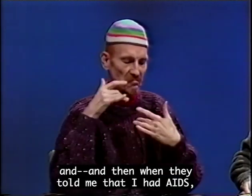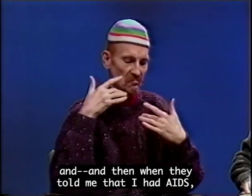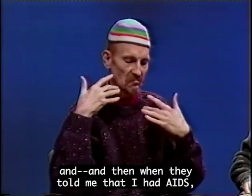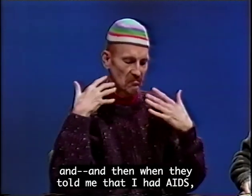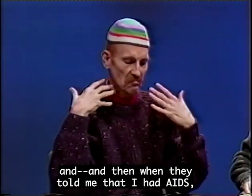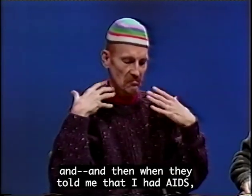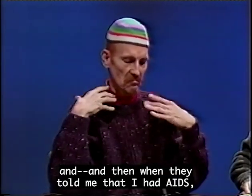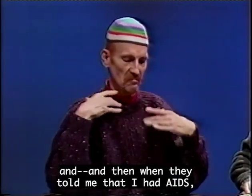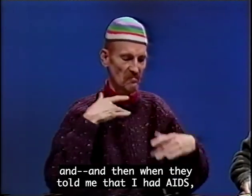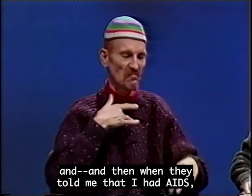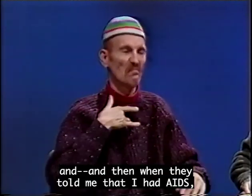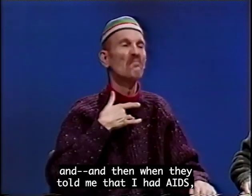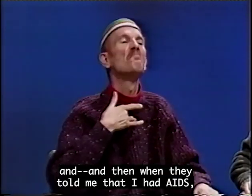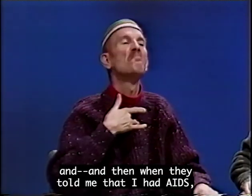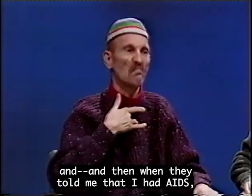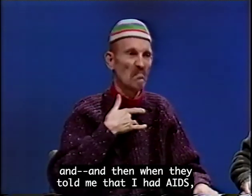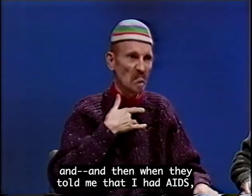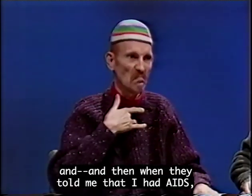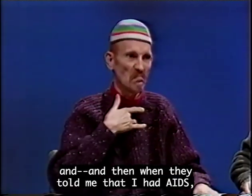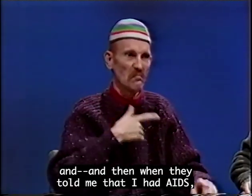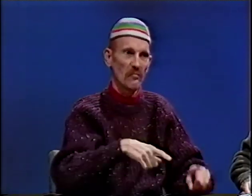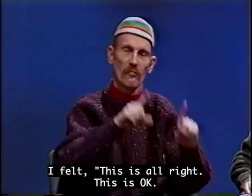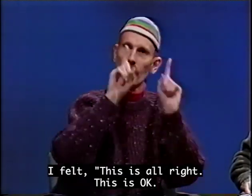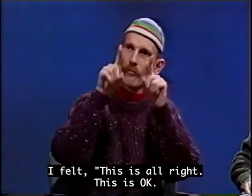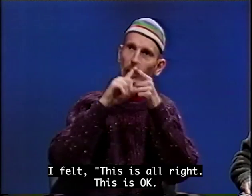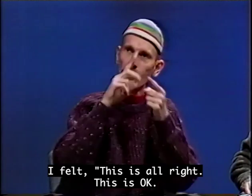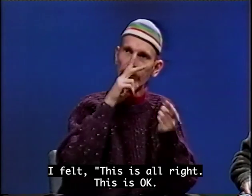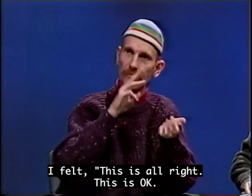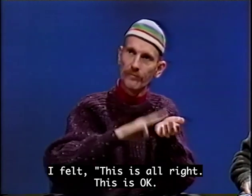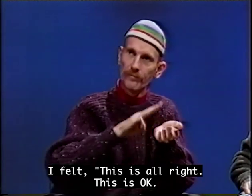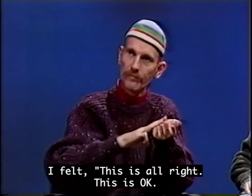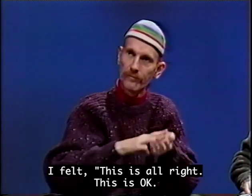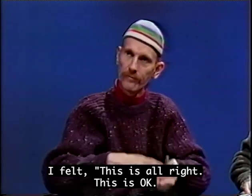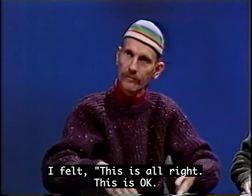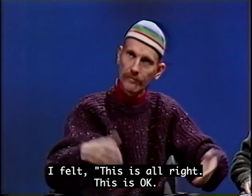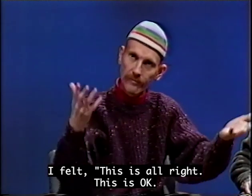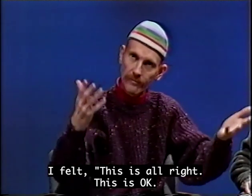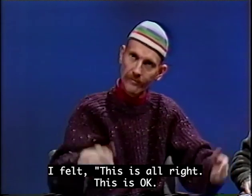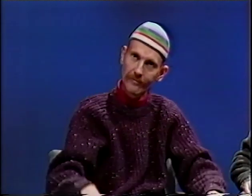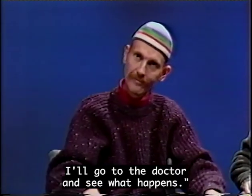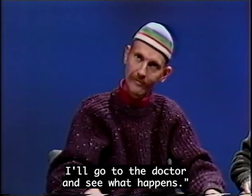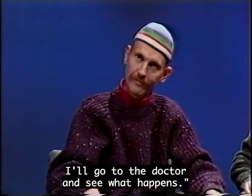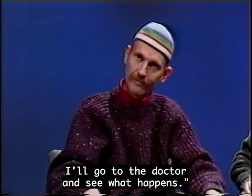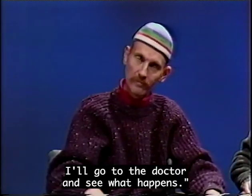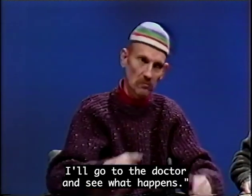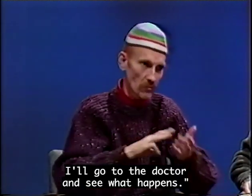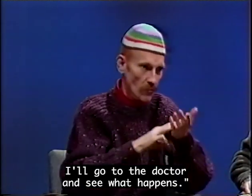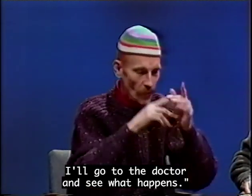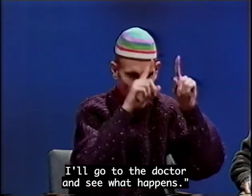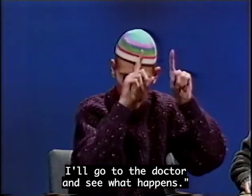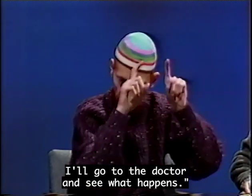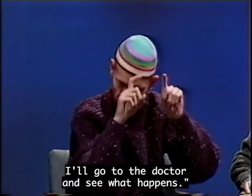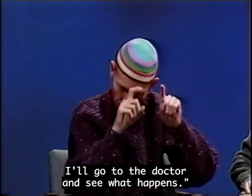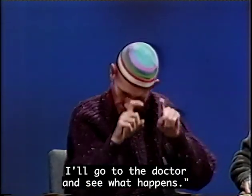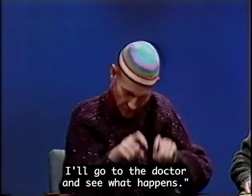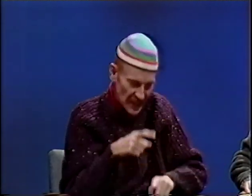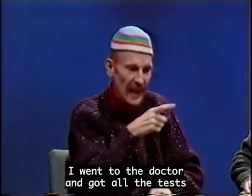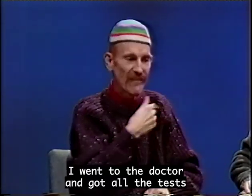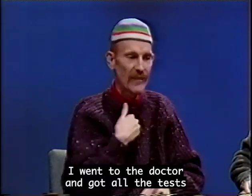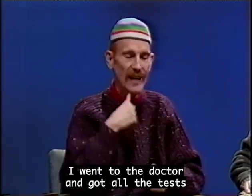and then when they told me that I had AIDS, I felt, this is all right. This is okay. I'll go to the doctor and see what happens. So I went to the